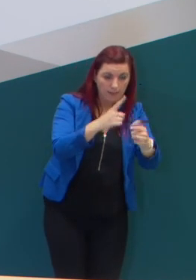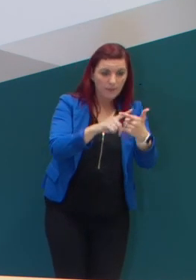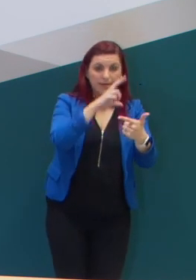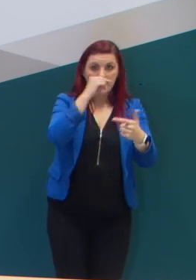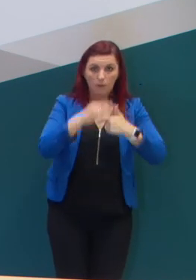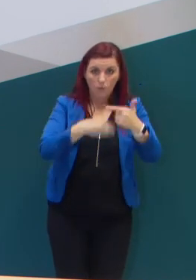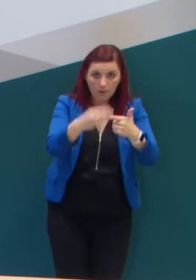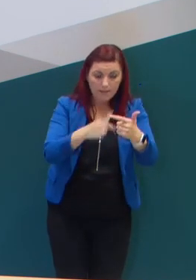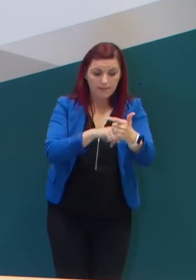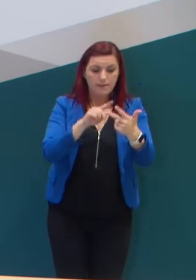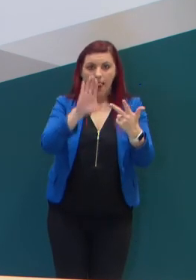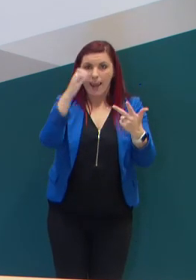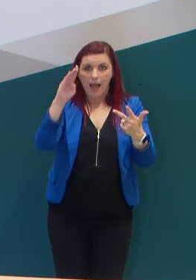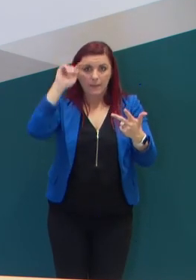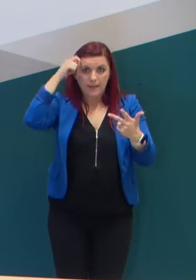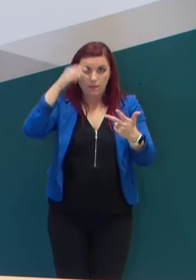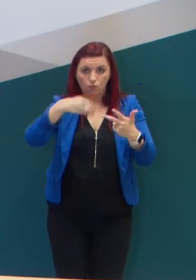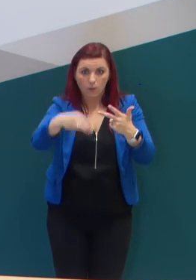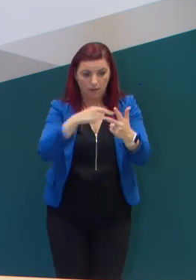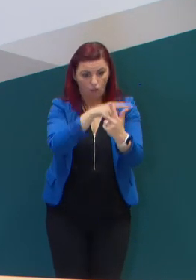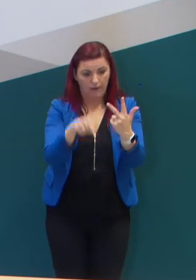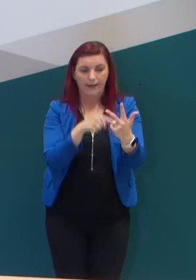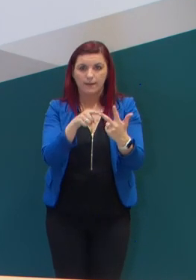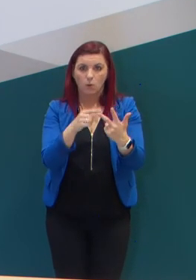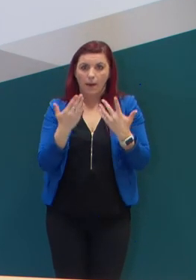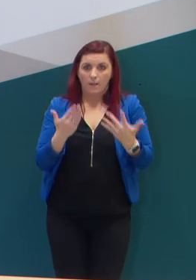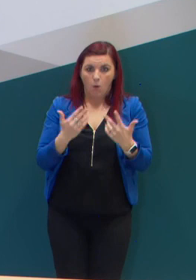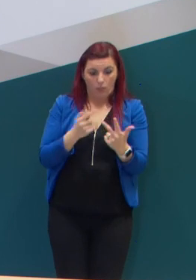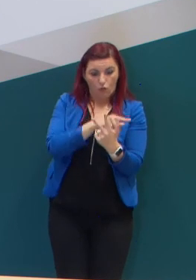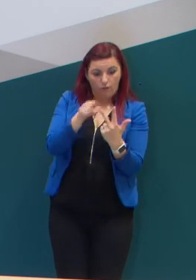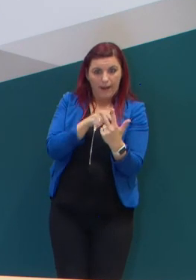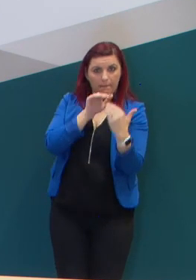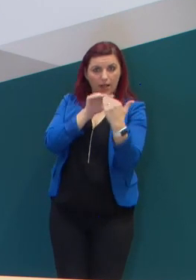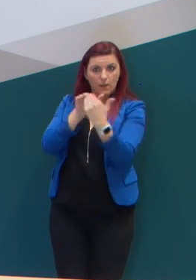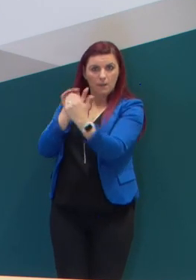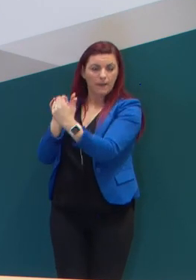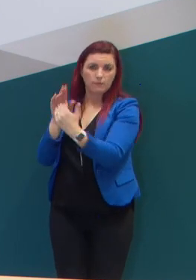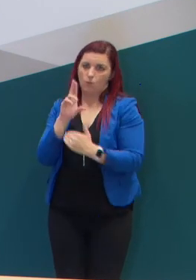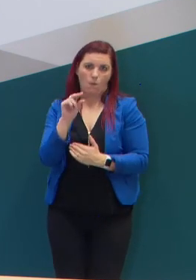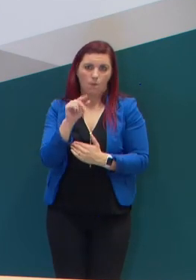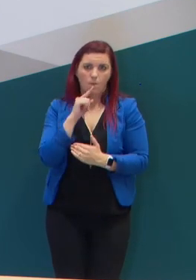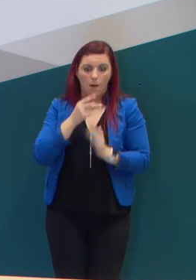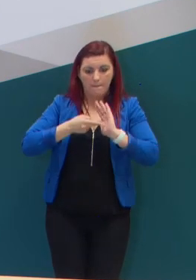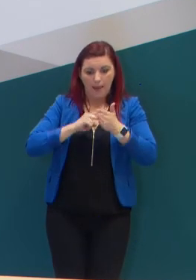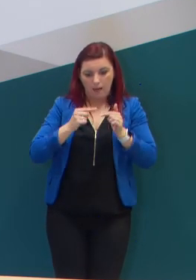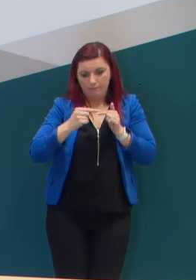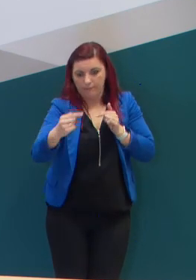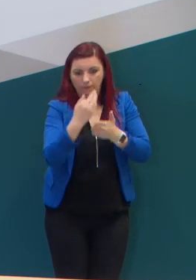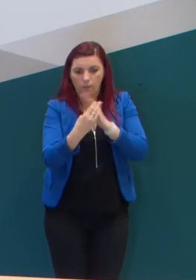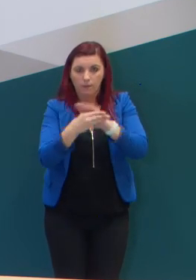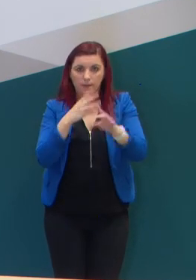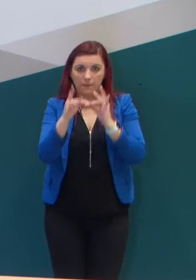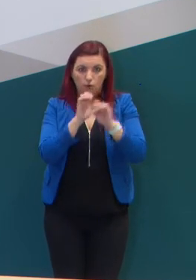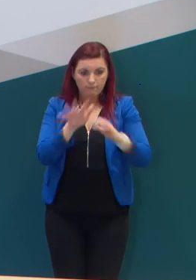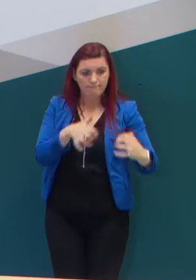laboratory testing process. And at the moment, I think it's fair to say that those don't all match, but the plan over the next 3 to 4 weeks is to ensure that